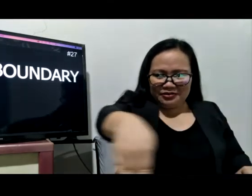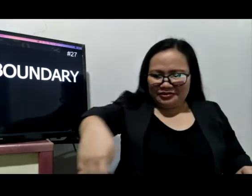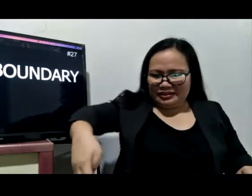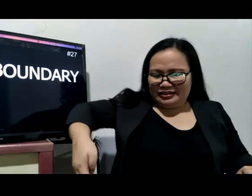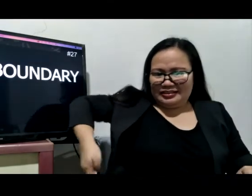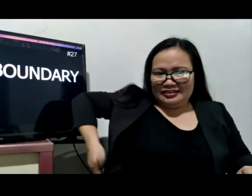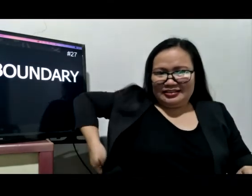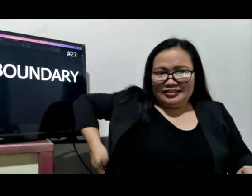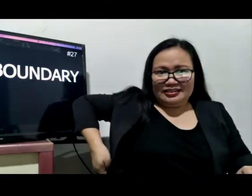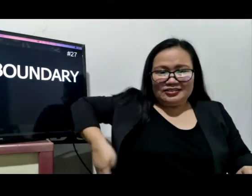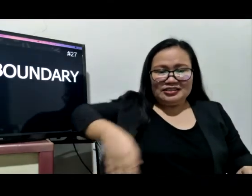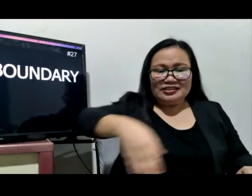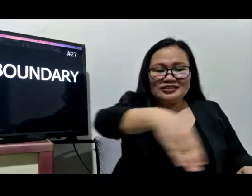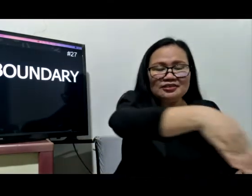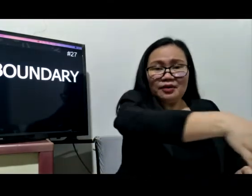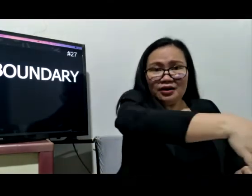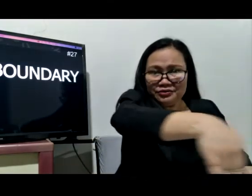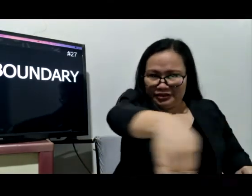boundary. So this is the boundary.